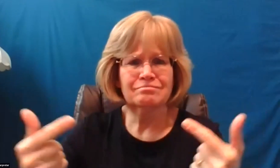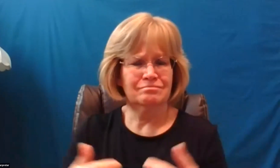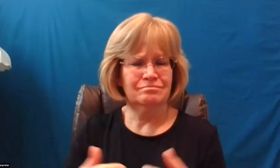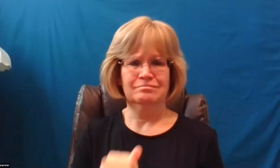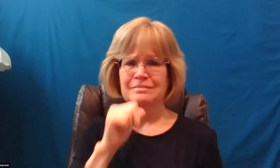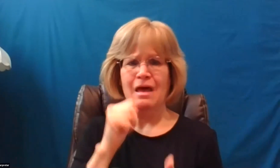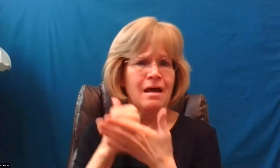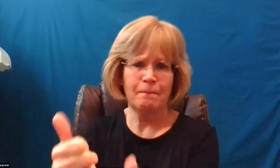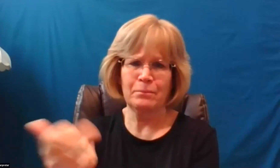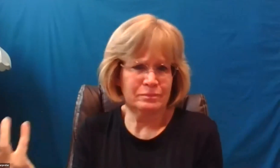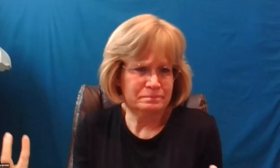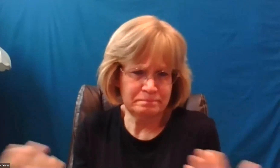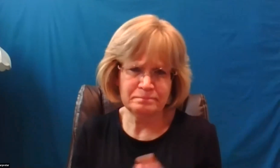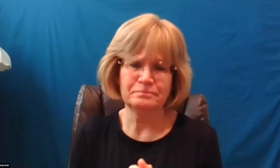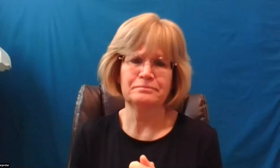unhelpful.